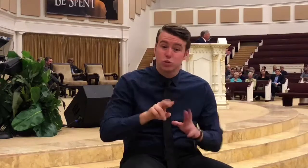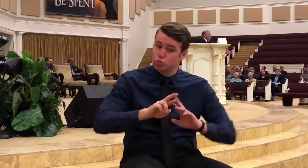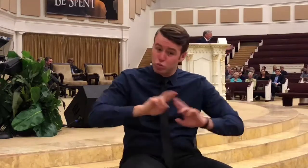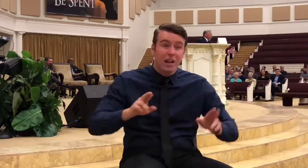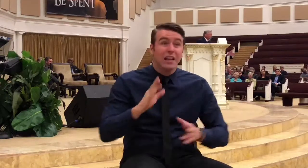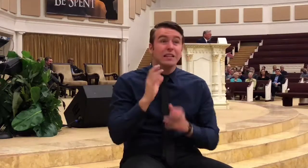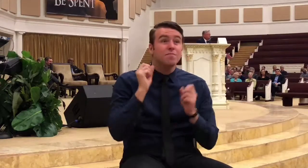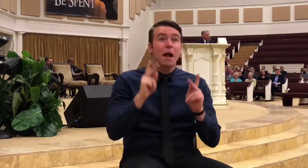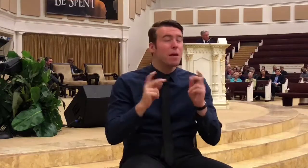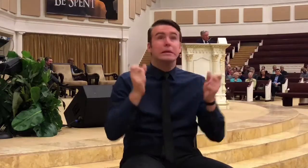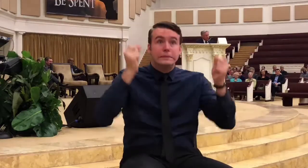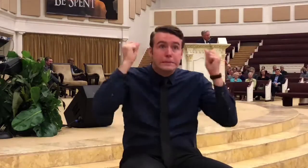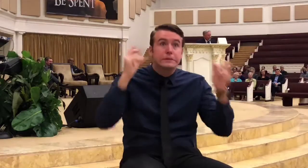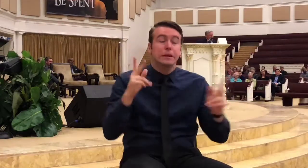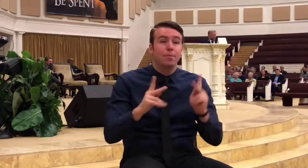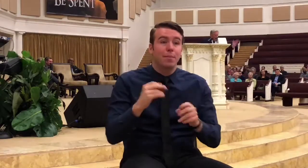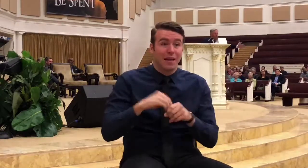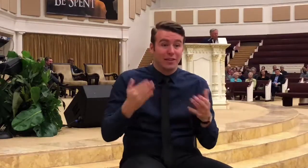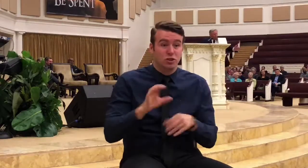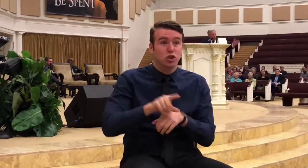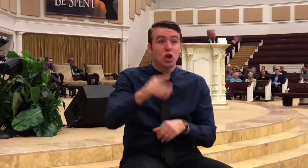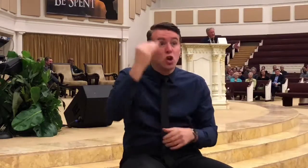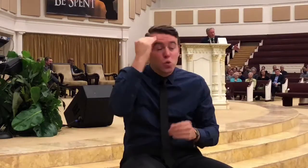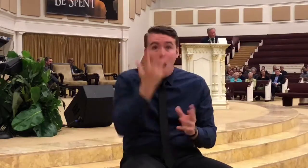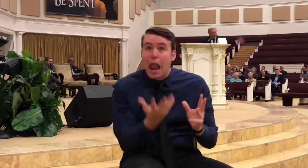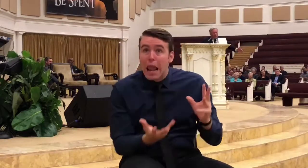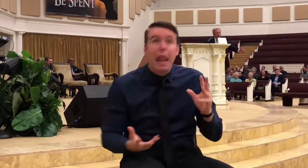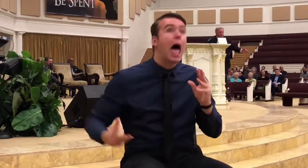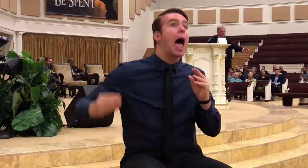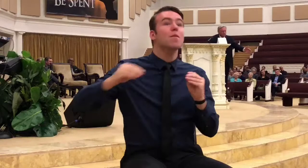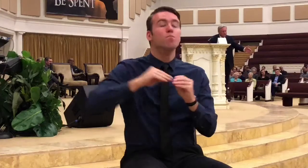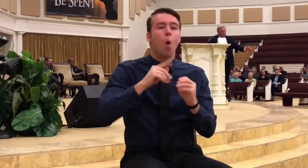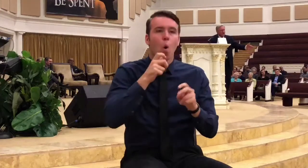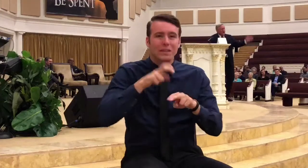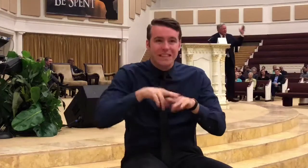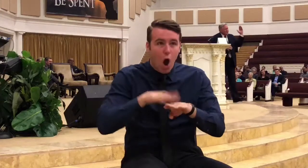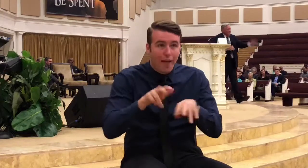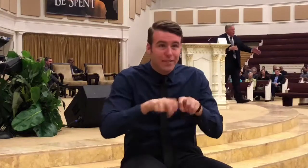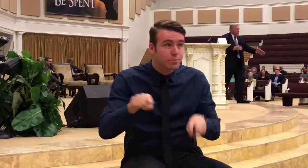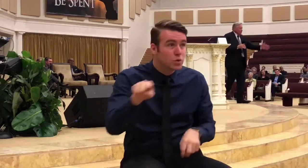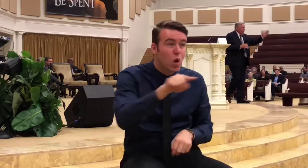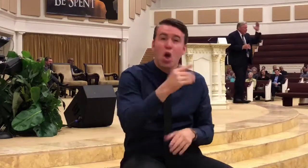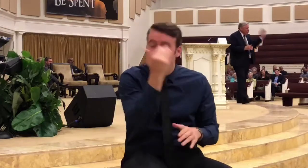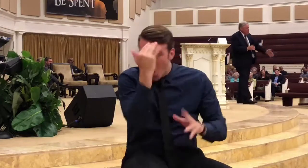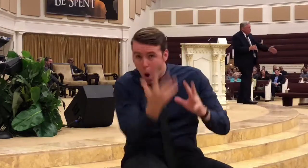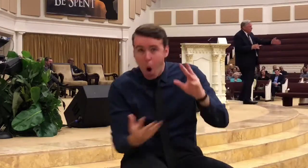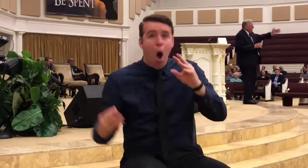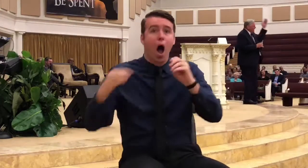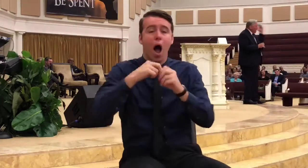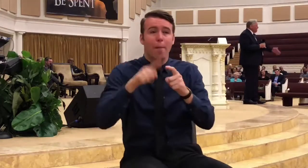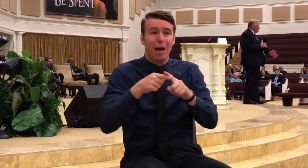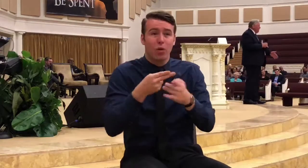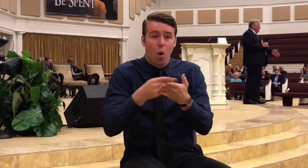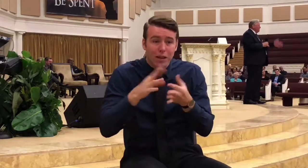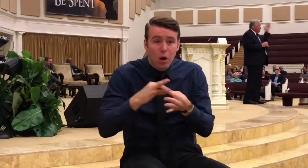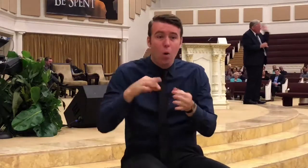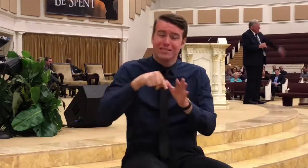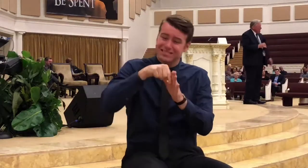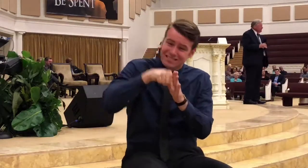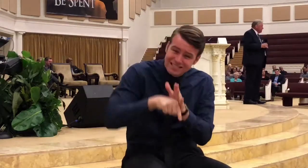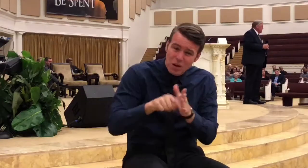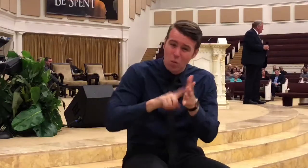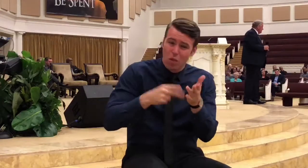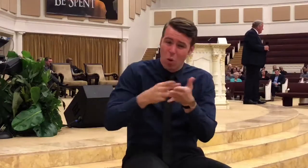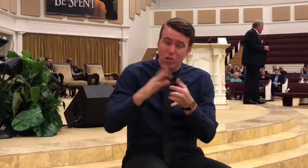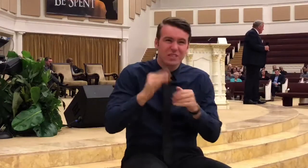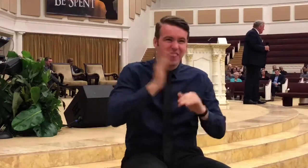this church, there's scores of people in this church that knows a whole lot more right here sitting on these pews right now about the Holy Ghost and how it works and the dynamics of the Holy Ghost than he